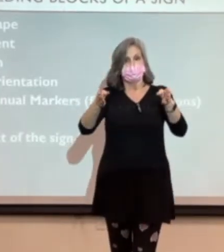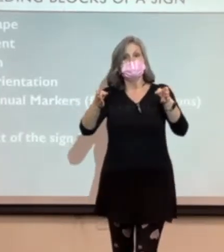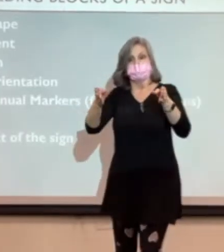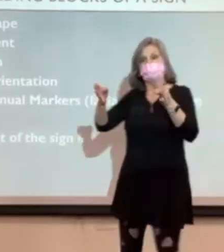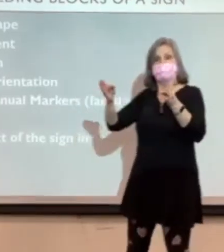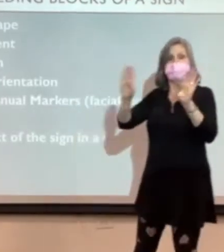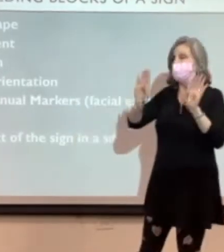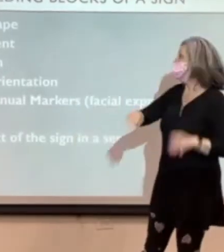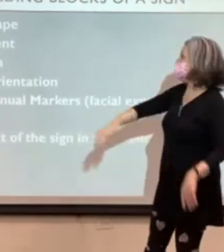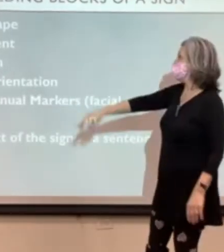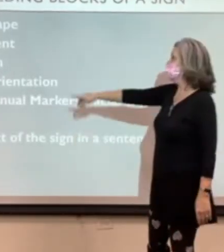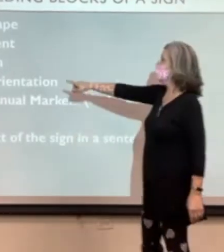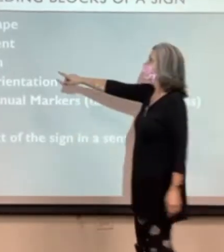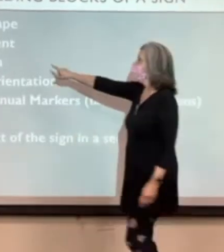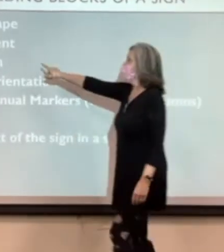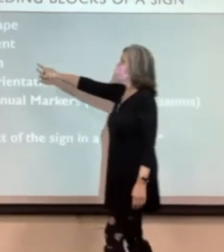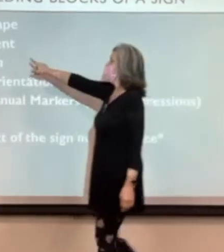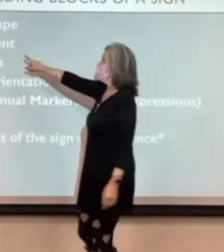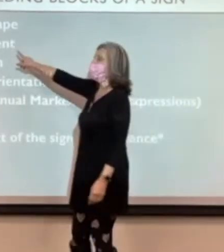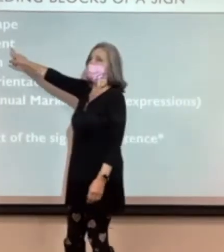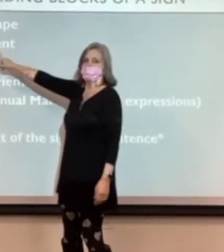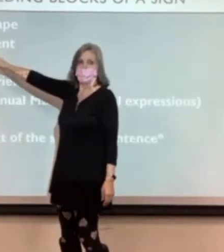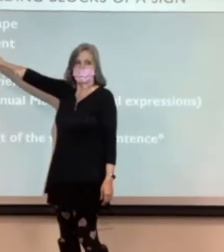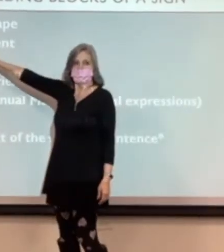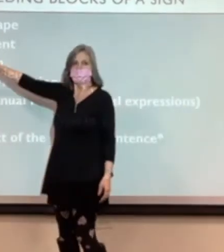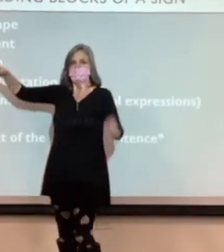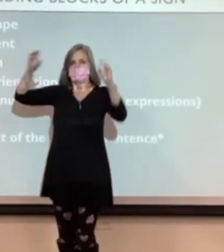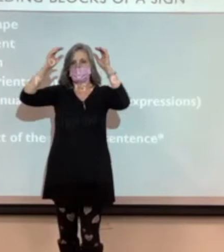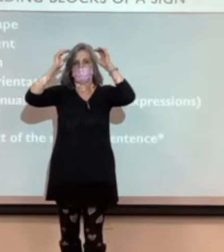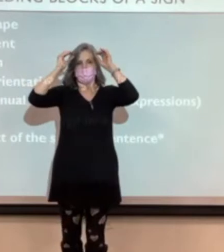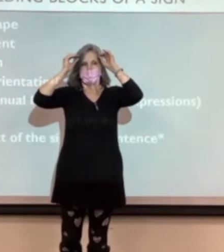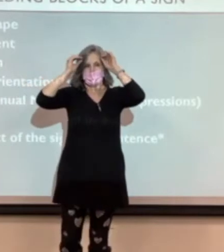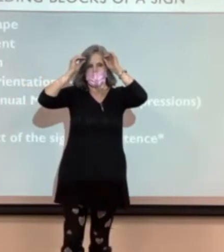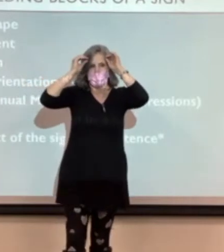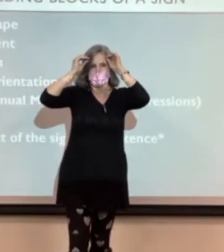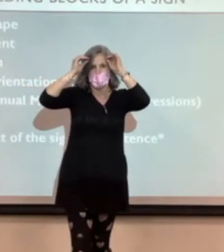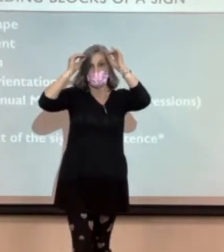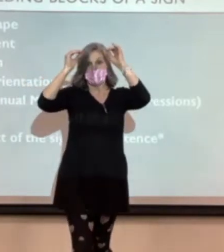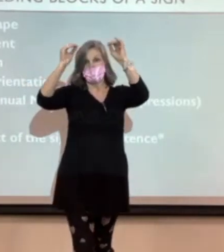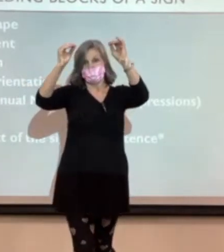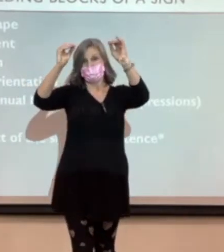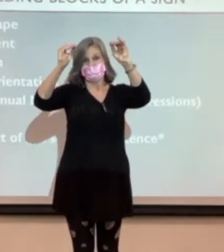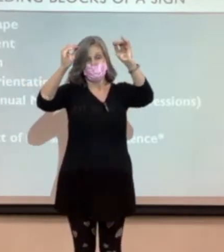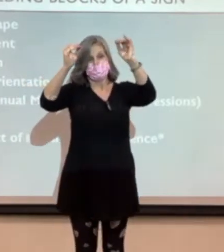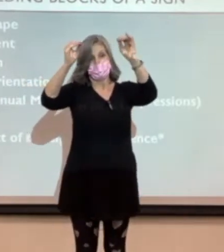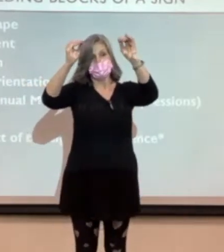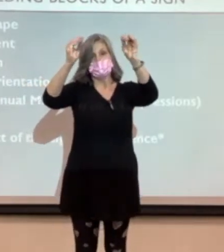So that would be the hand shapes. If we said the movement, it's going from the head outward, going